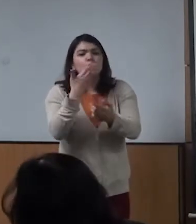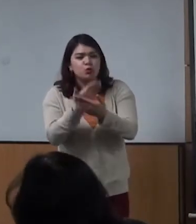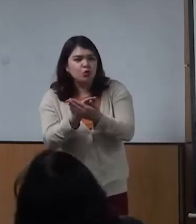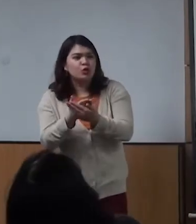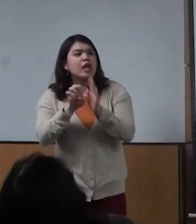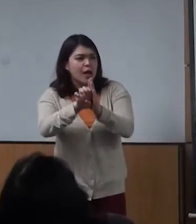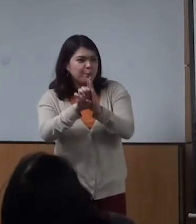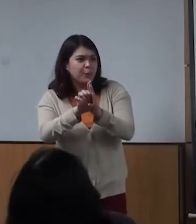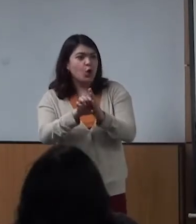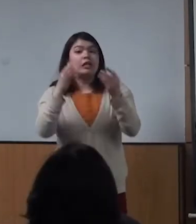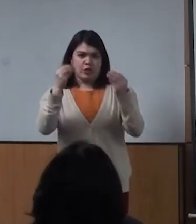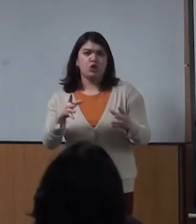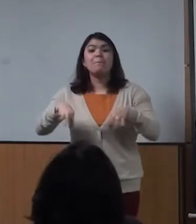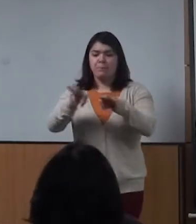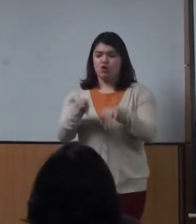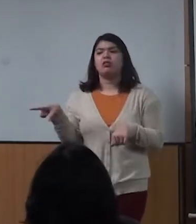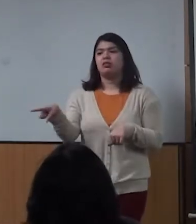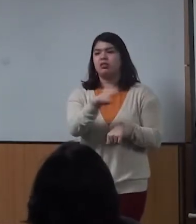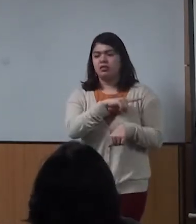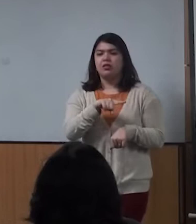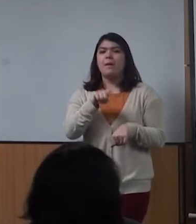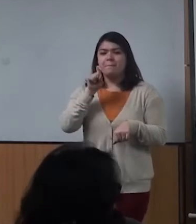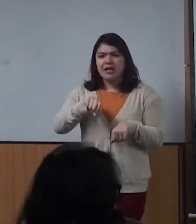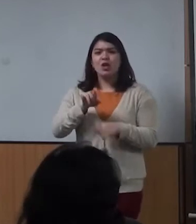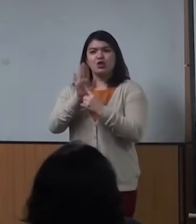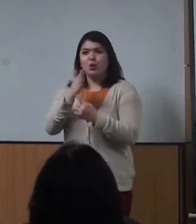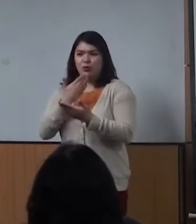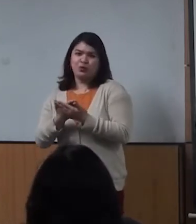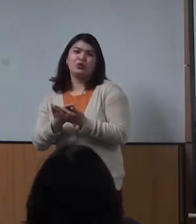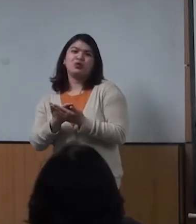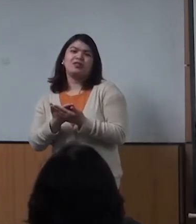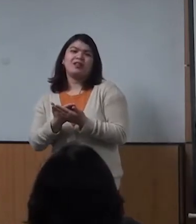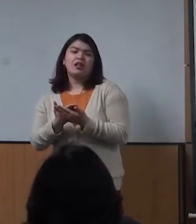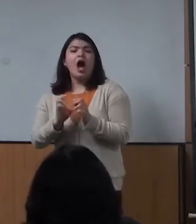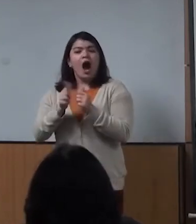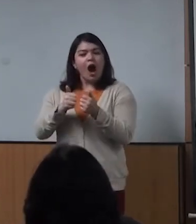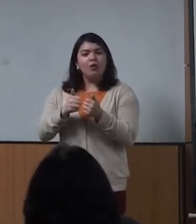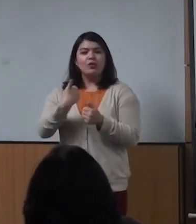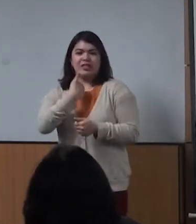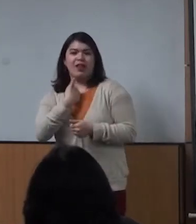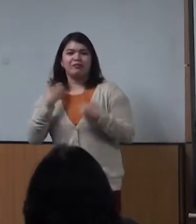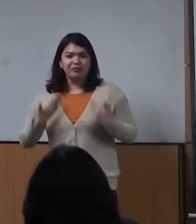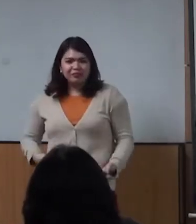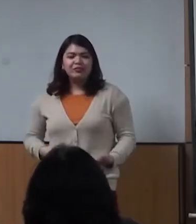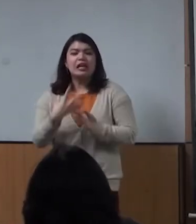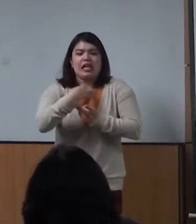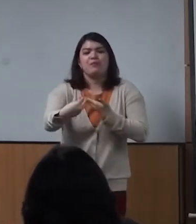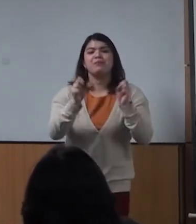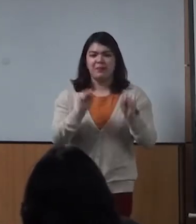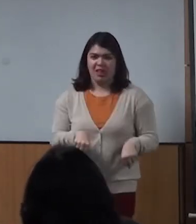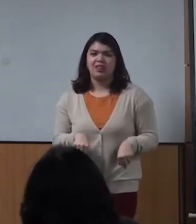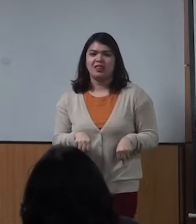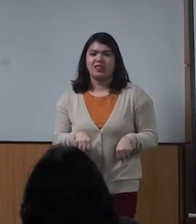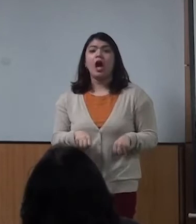and teaching. So teachers must be able to model how to assess themselves,